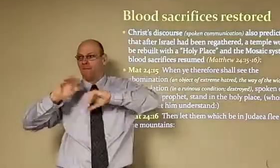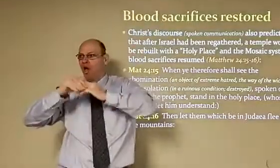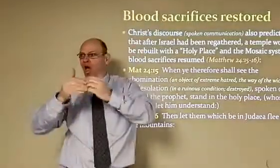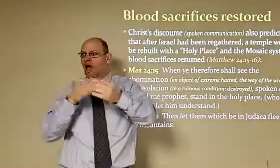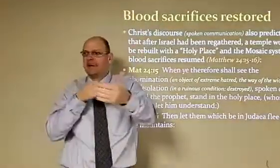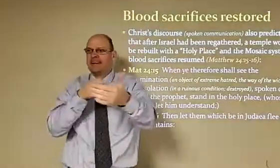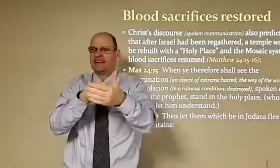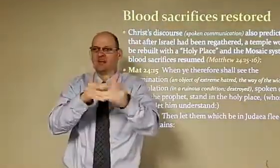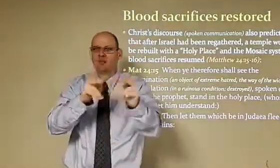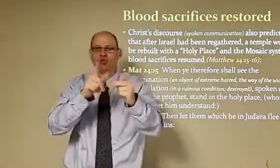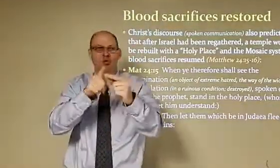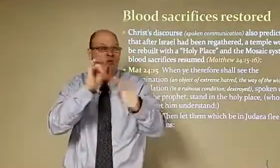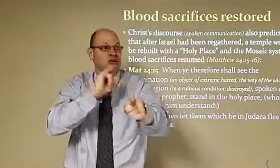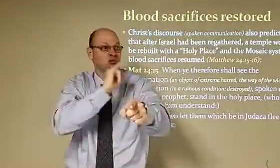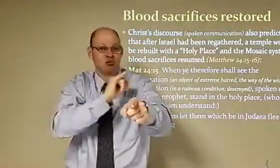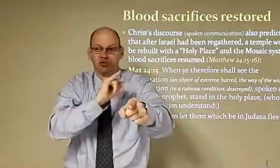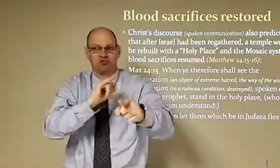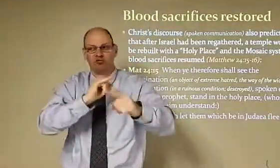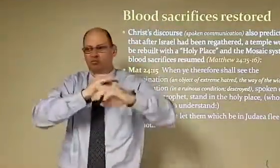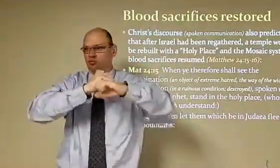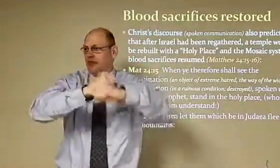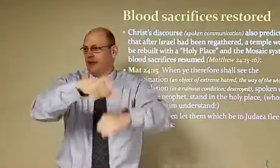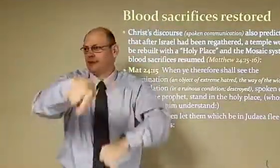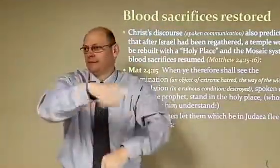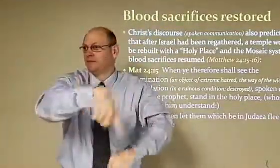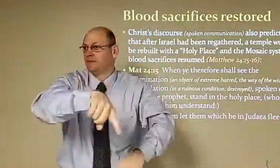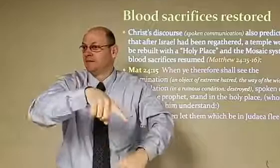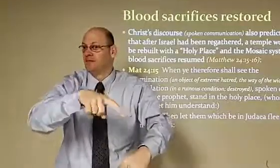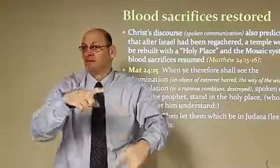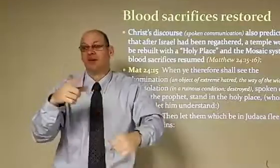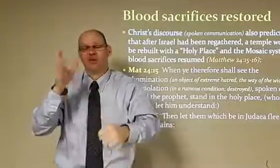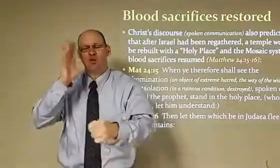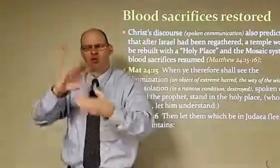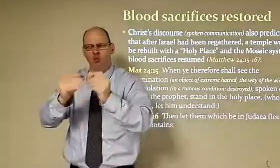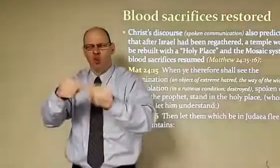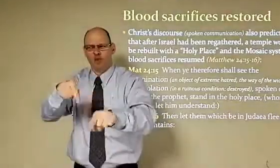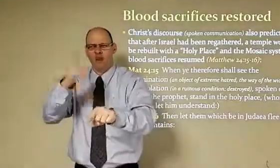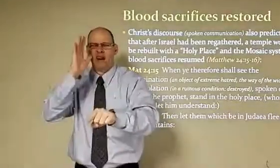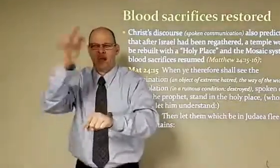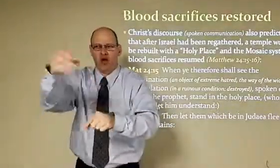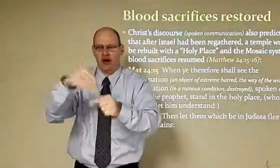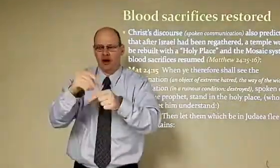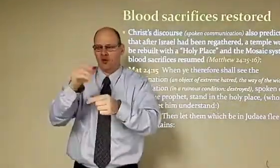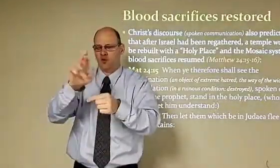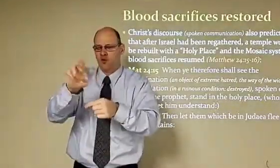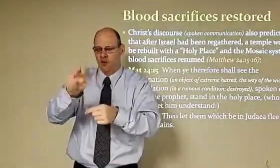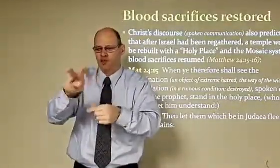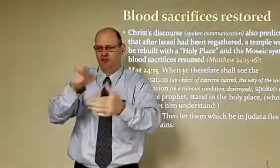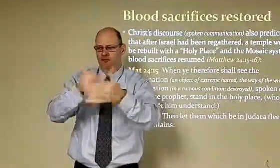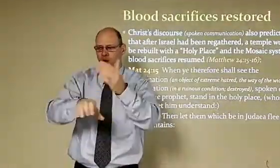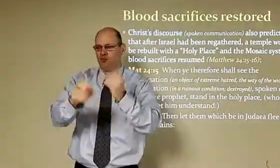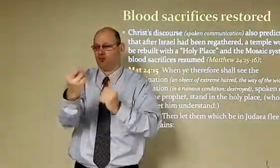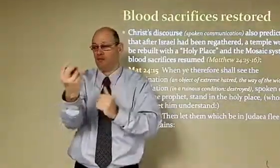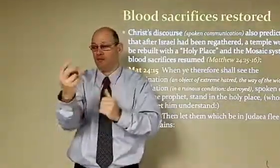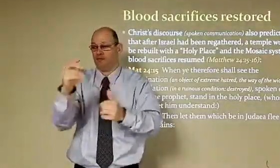And the earth's going to take those that want to destroy Israel. There's a story, we'll talk about that. It's in Revelation